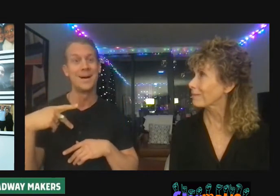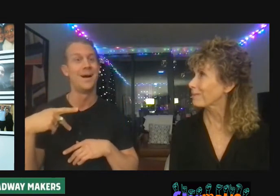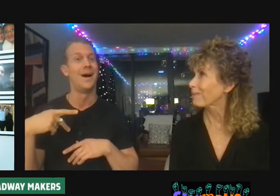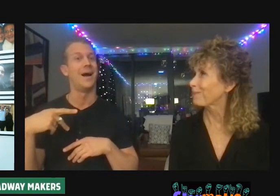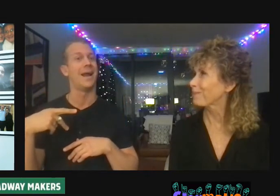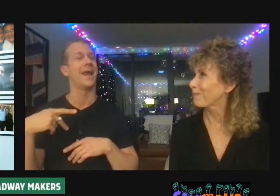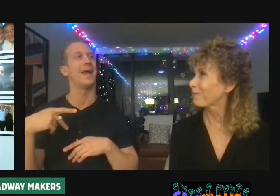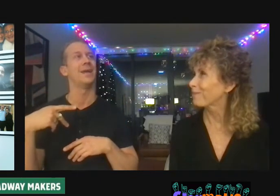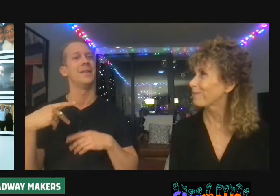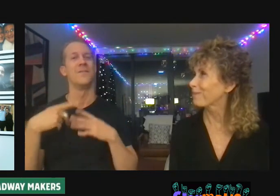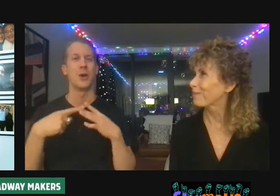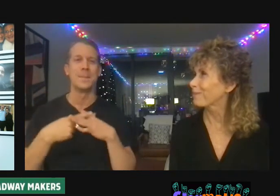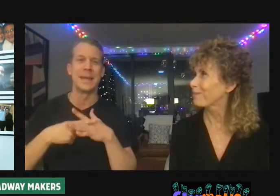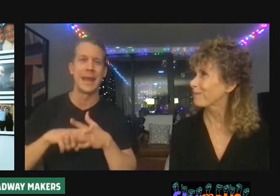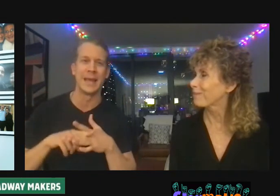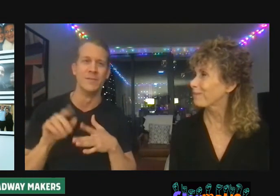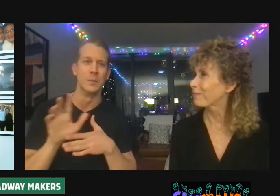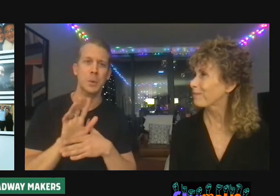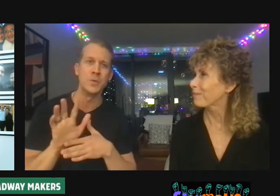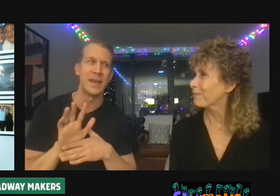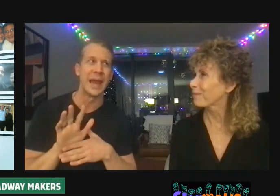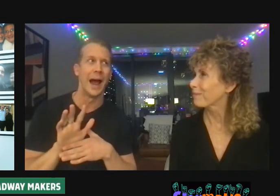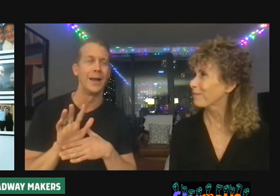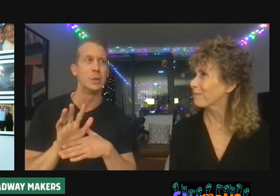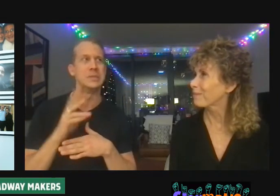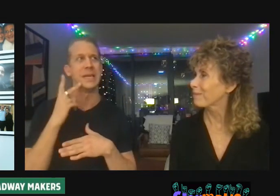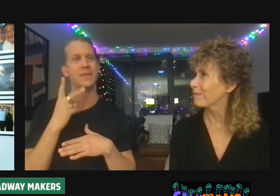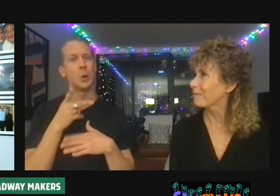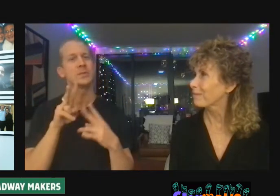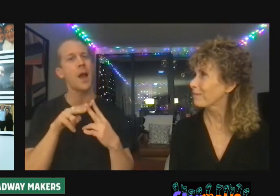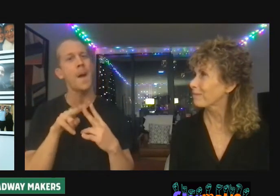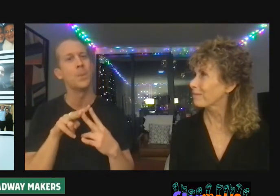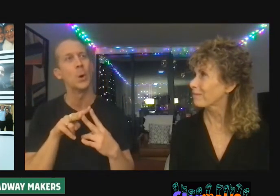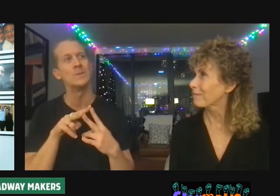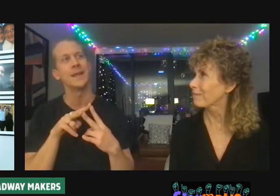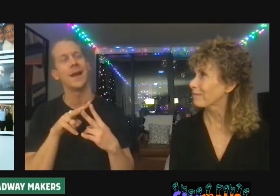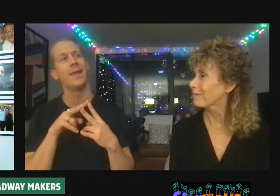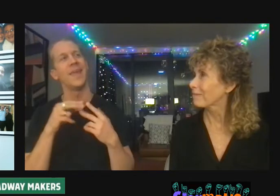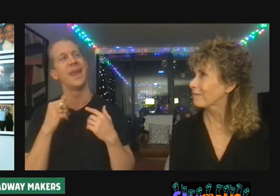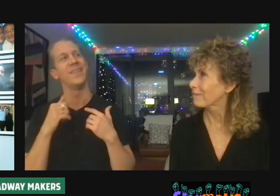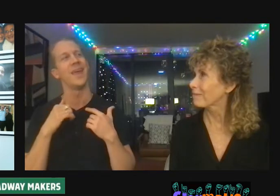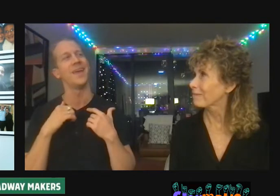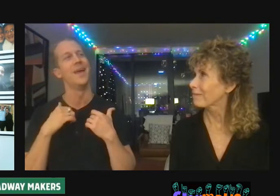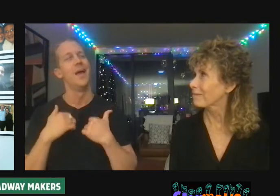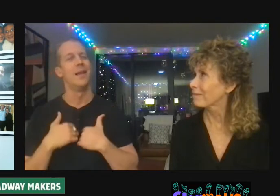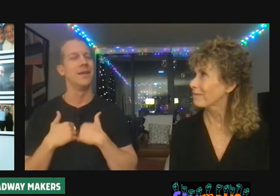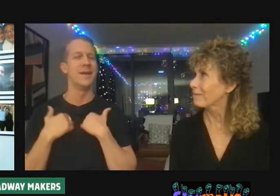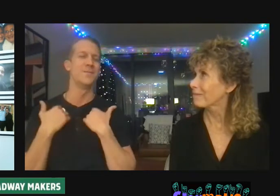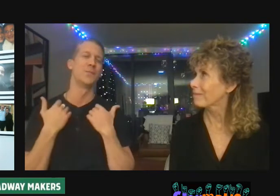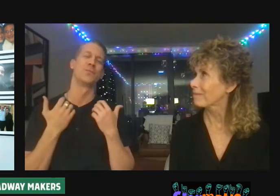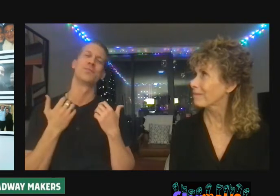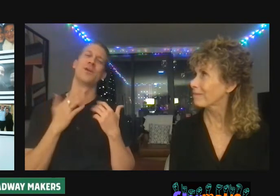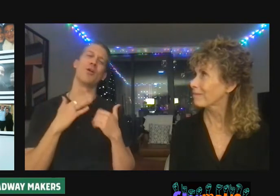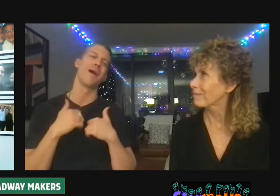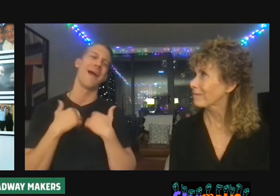Up, and in the very beginning of the movie, you see those couple, and they